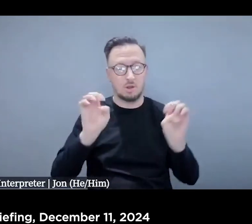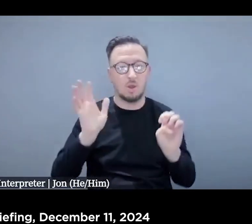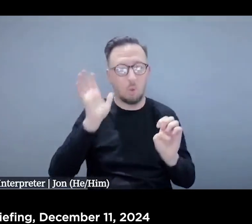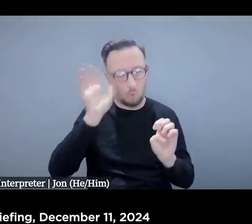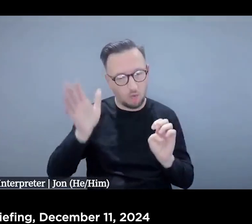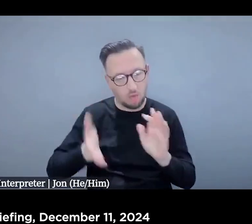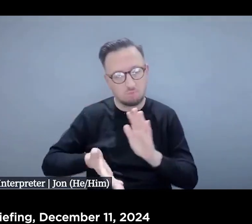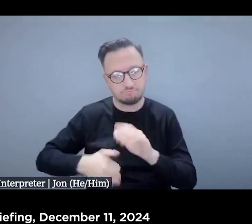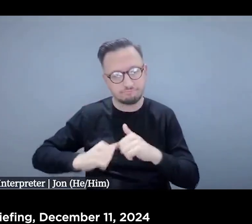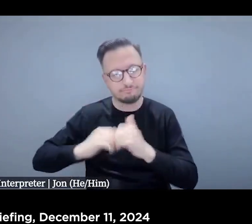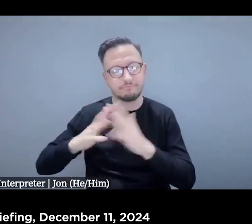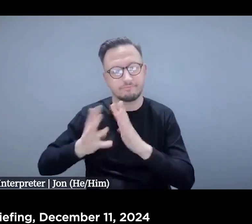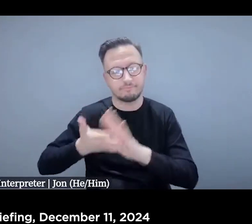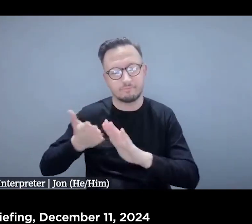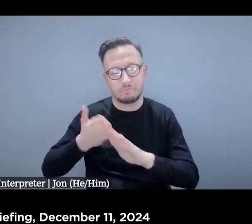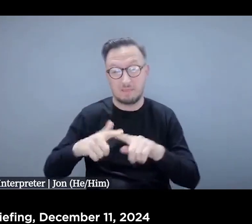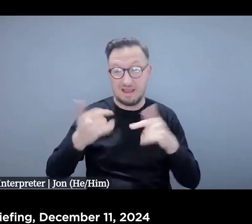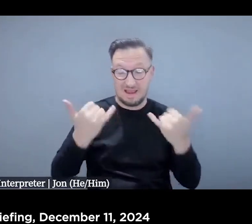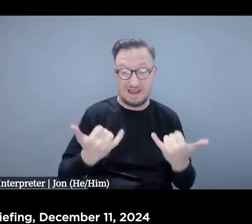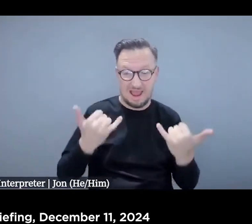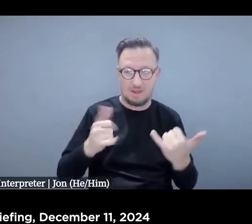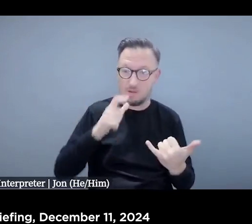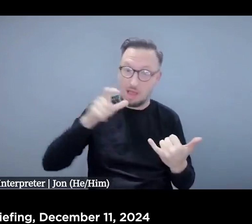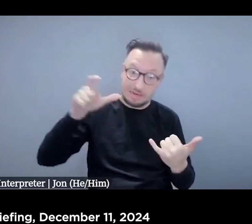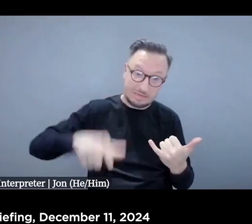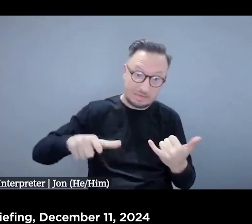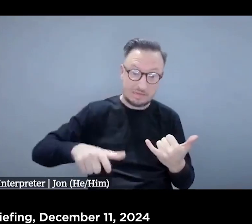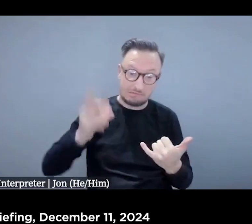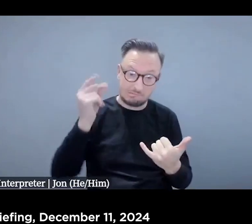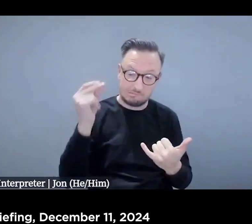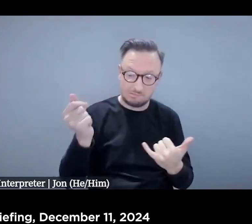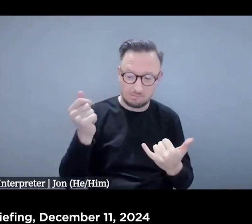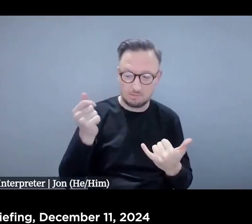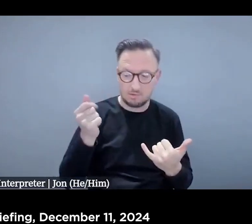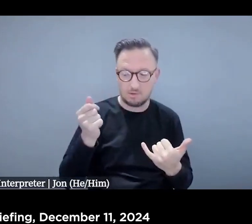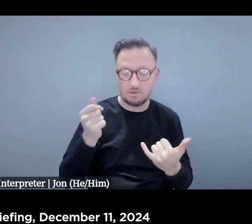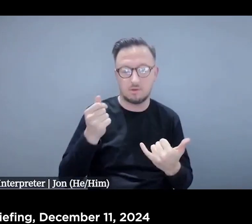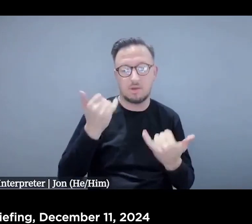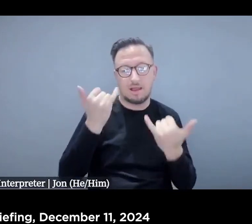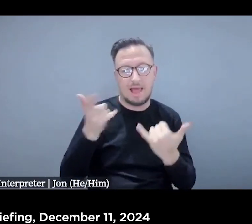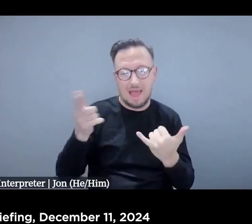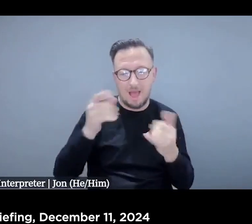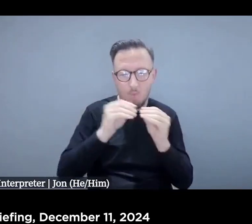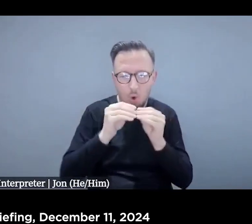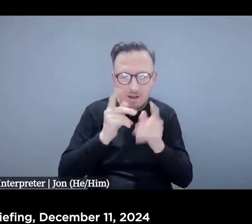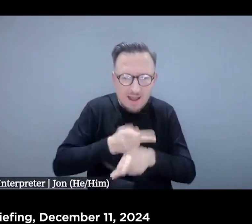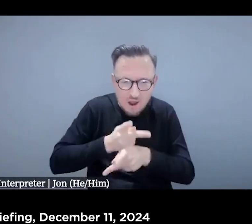running. But since it's not needed immediately, they can sort of dot all the I's and cross all the T's more than